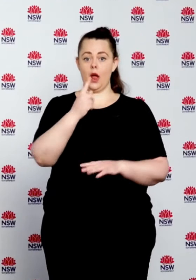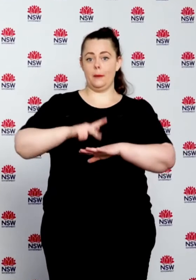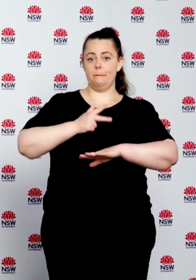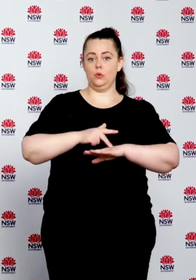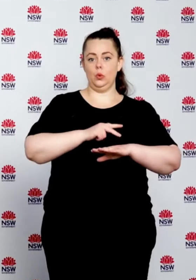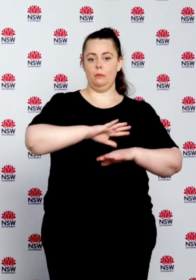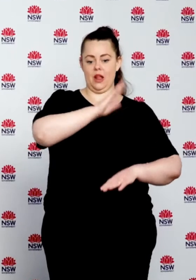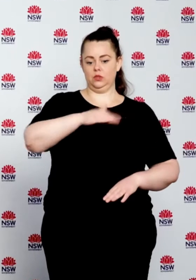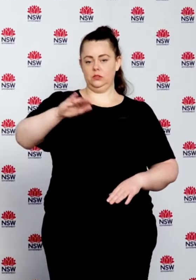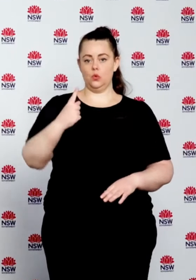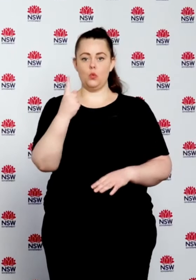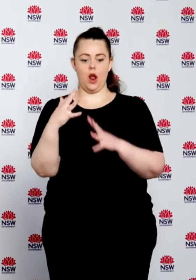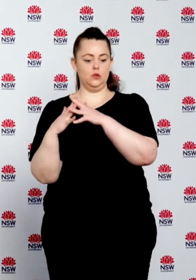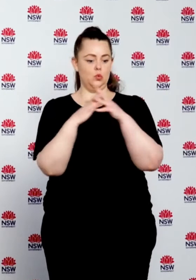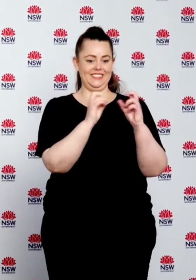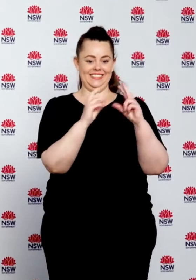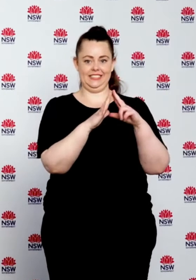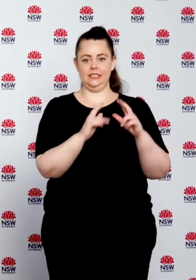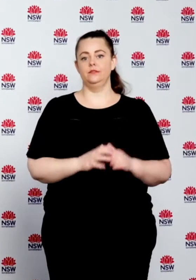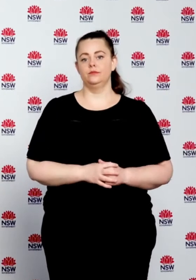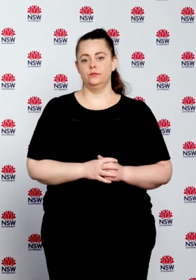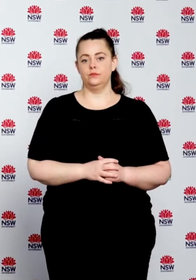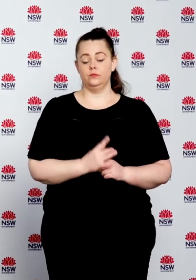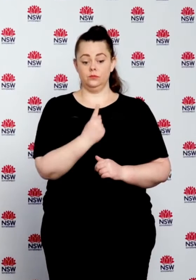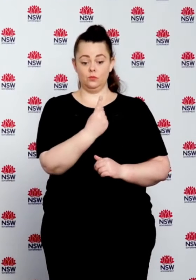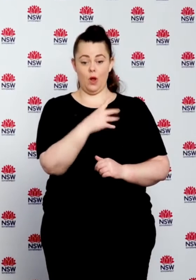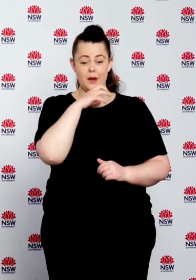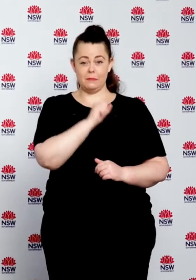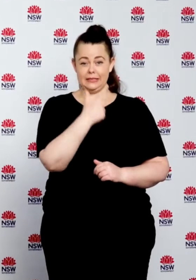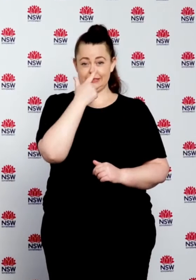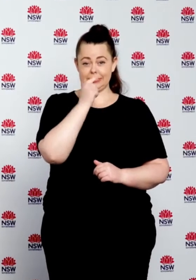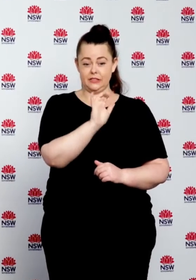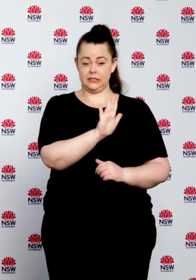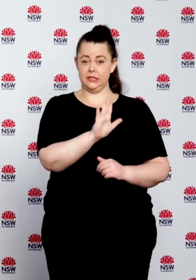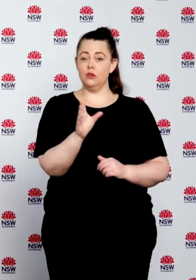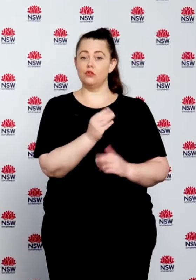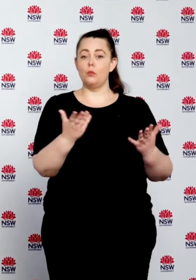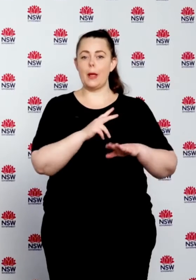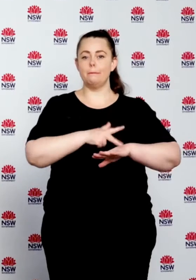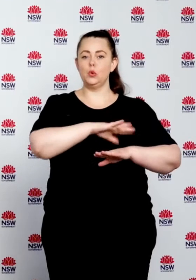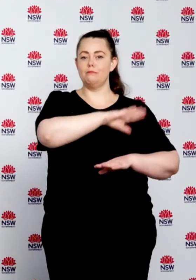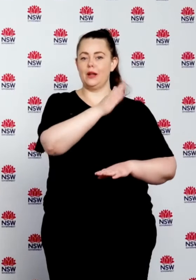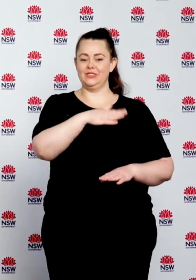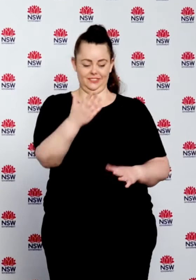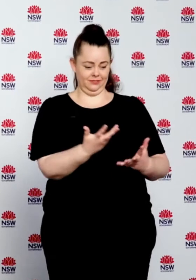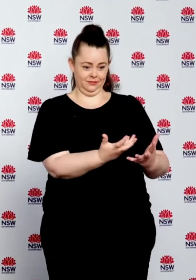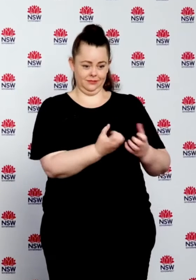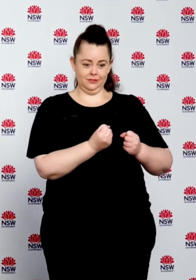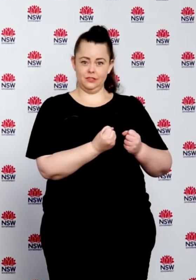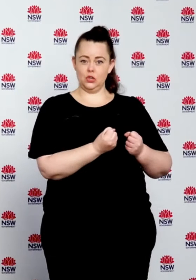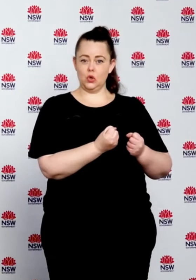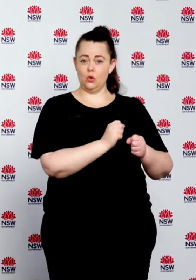from Western Sydney. One of these cases was a man in his 70s from the Blue Mountains who acquired his infection at the United